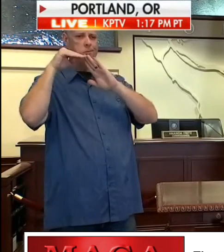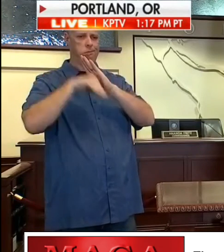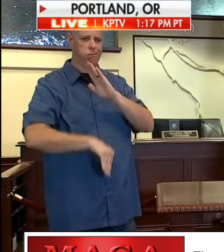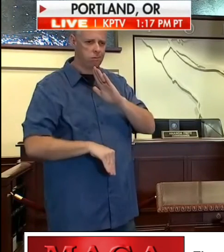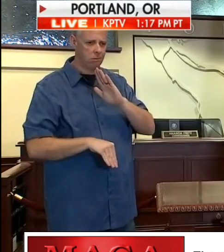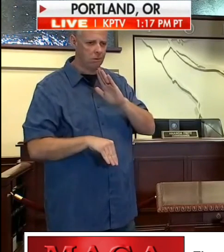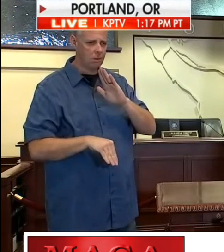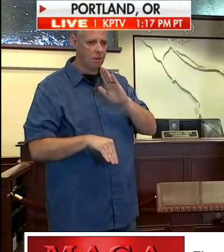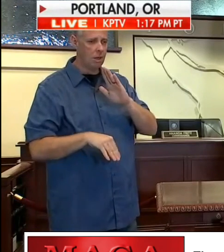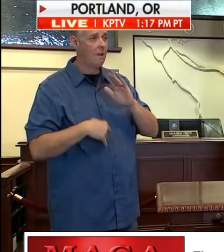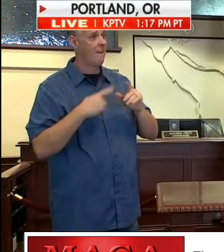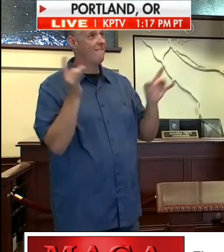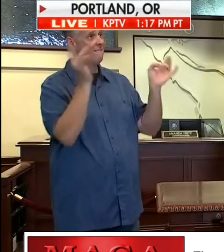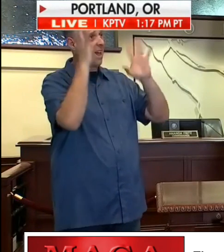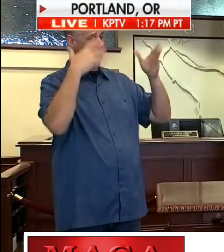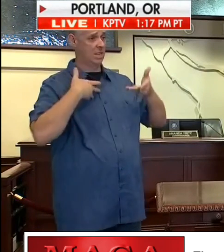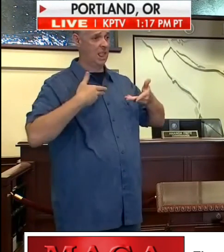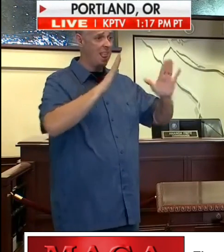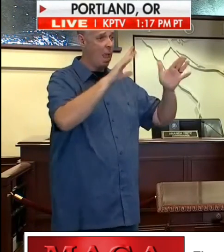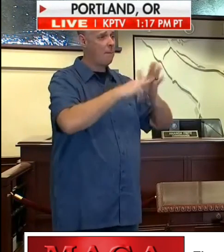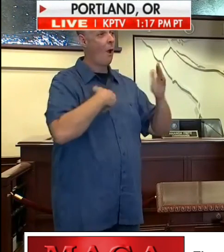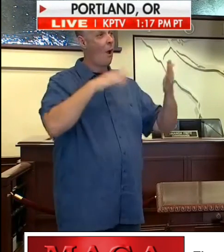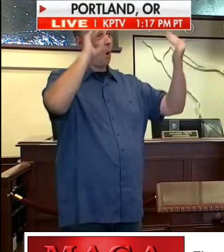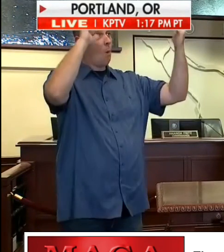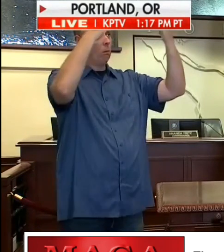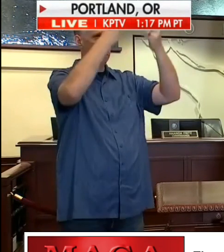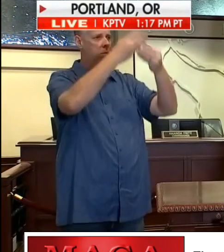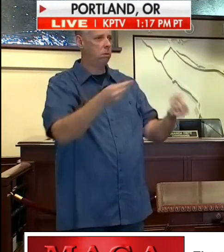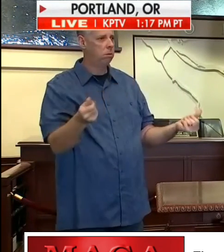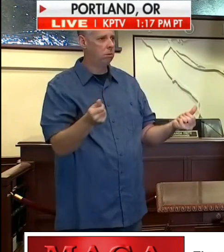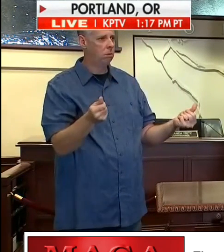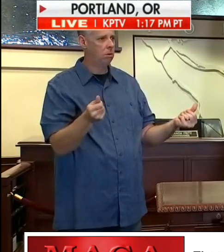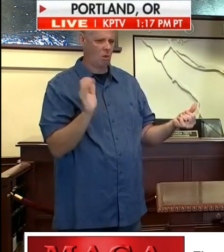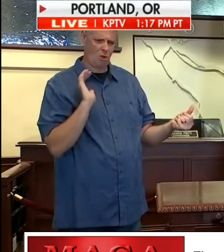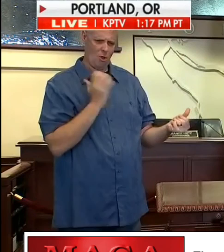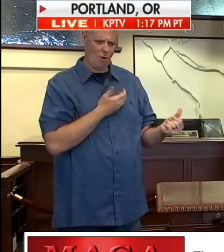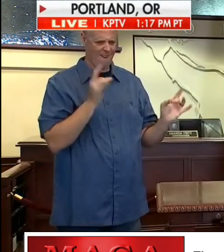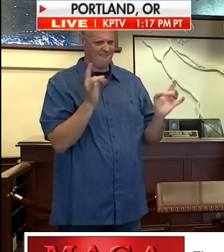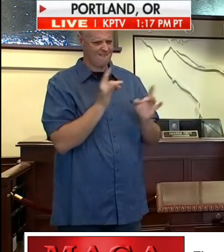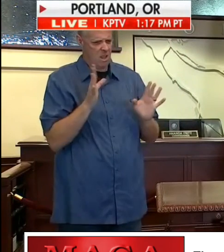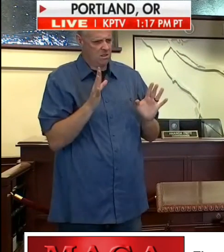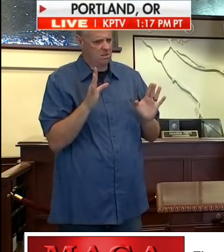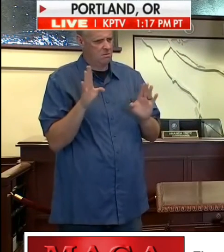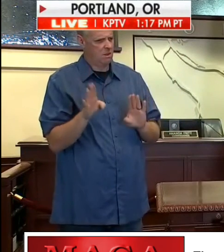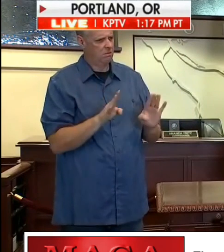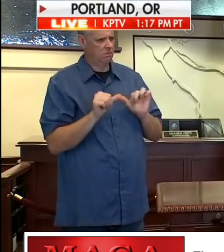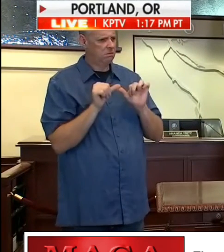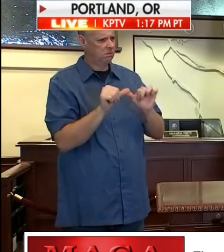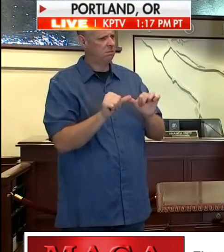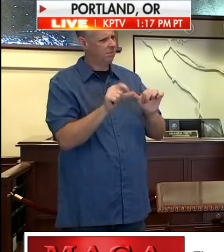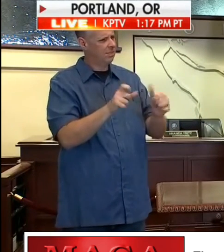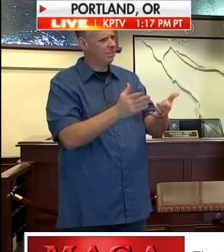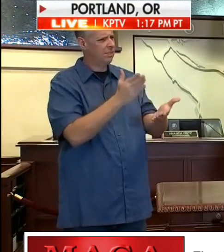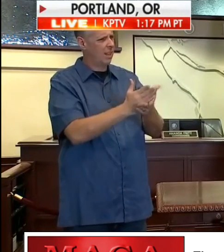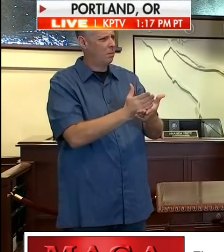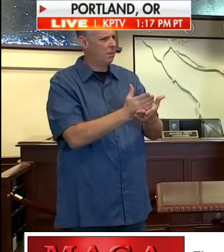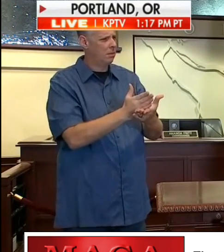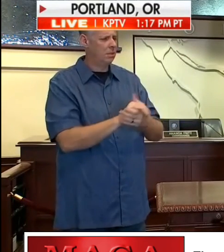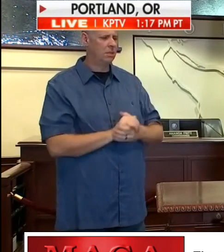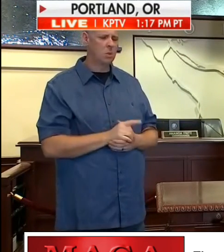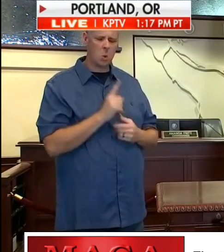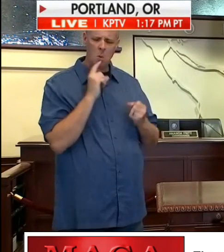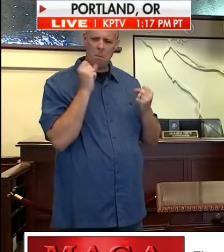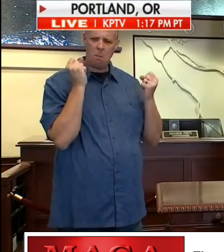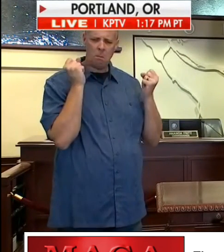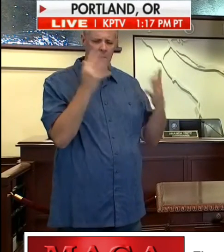hope dies. The violence that is occurring in our city needs to stop. Far too many people have